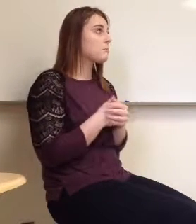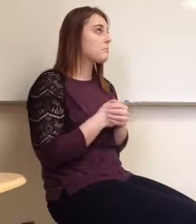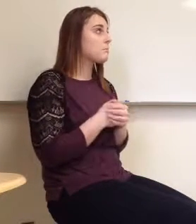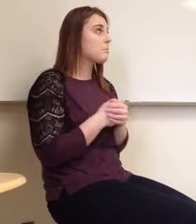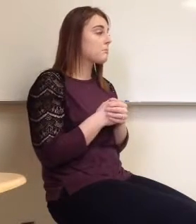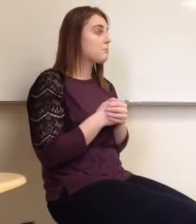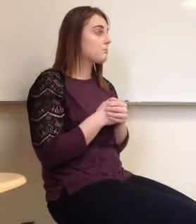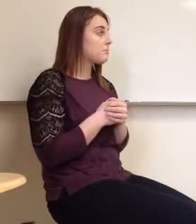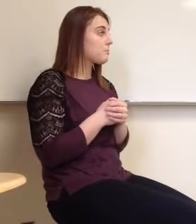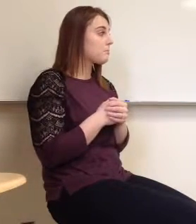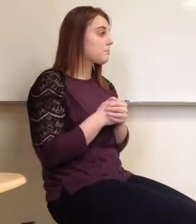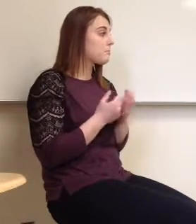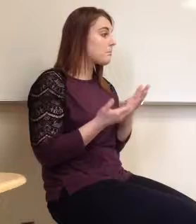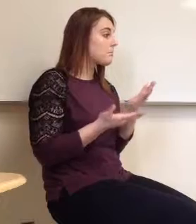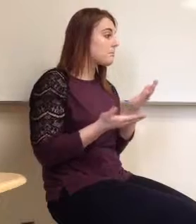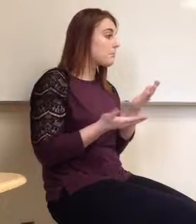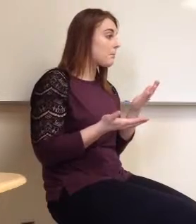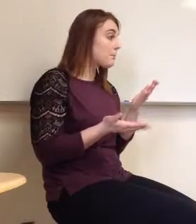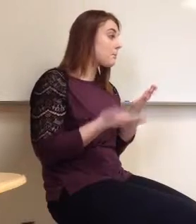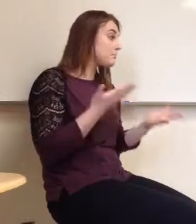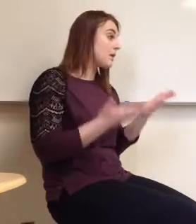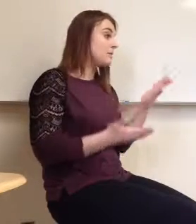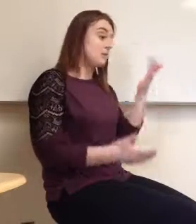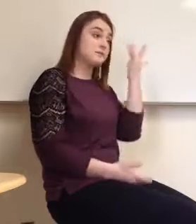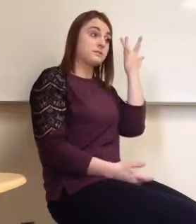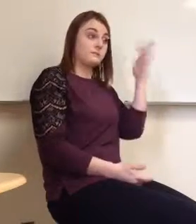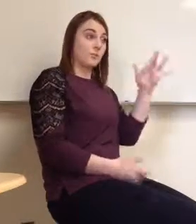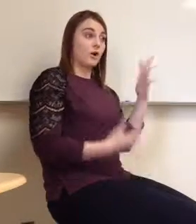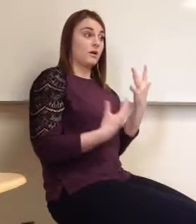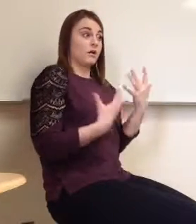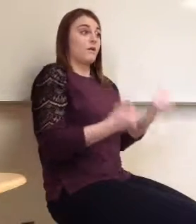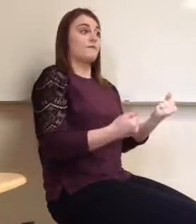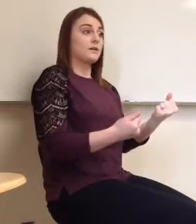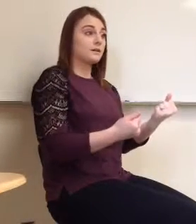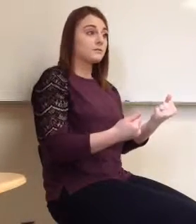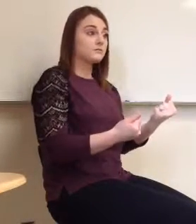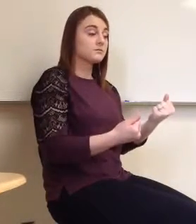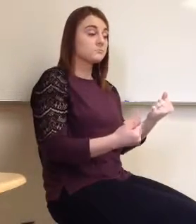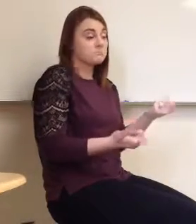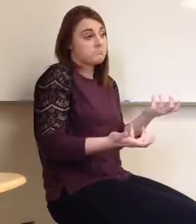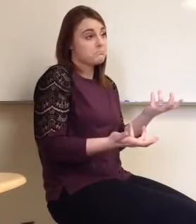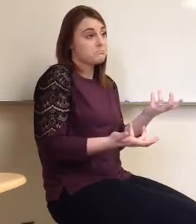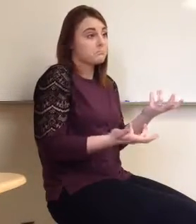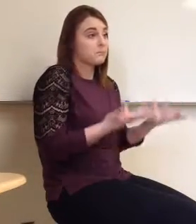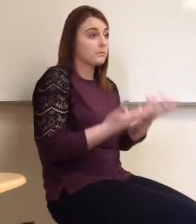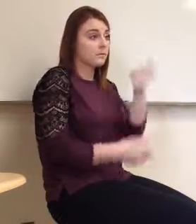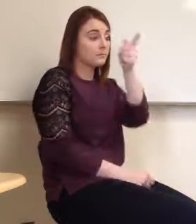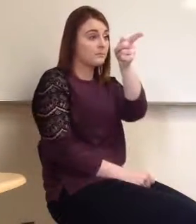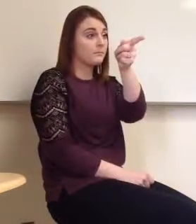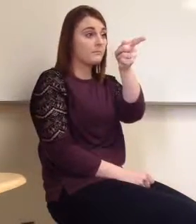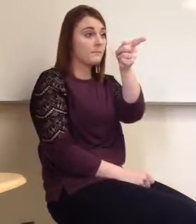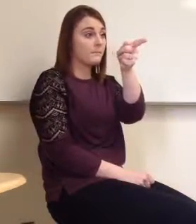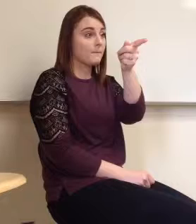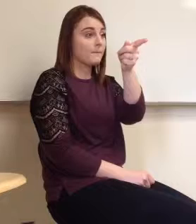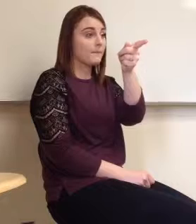because they're smart and confident. Smart, confident. Maybe if he's smart, someone doesn't like